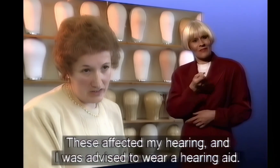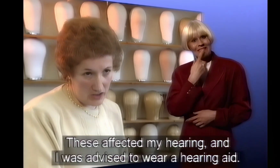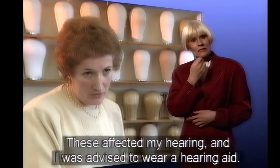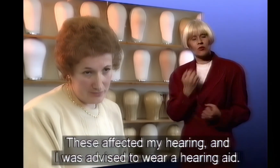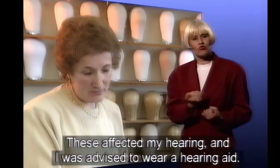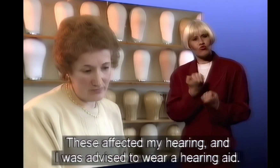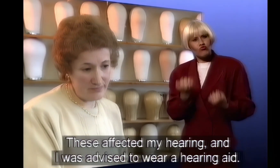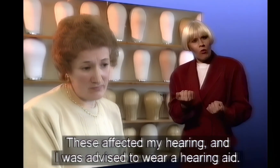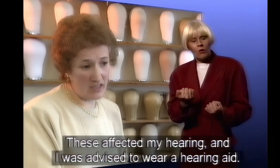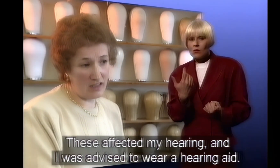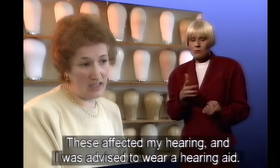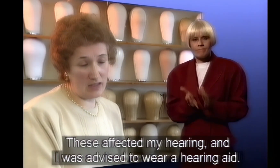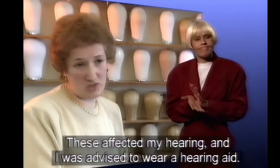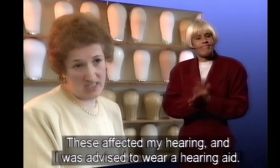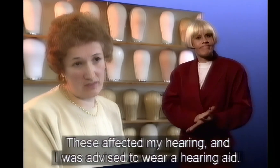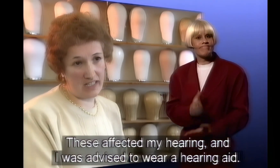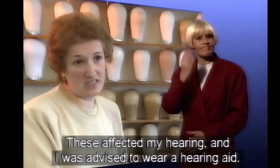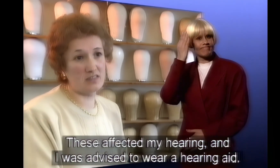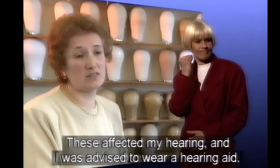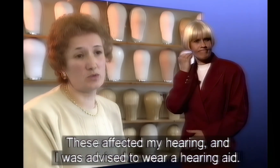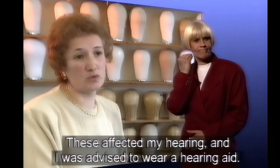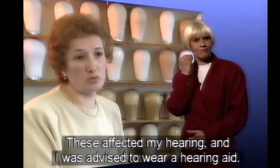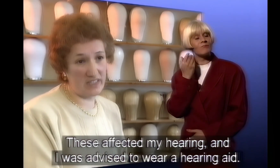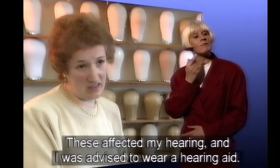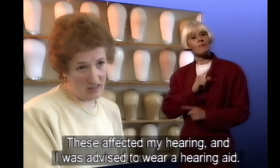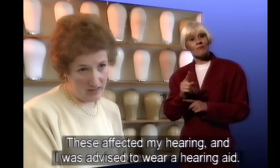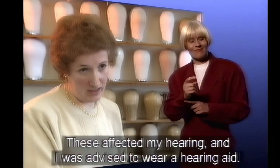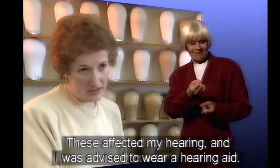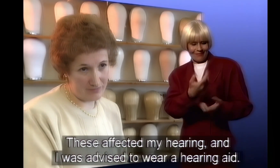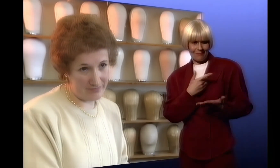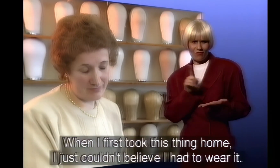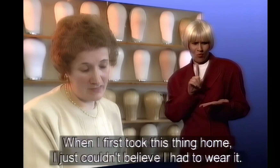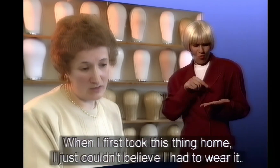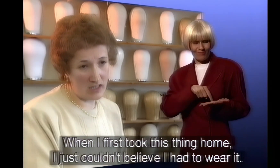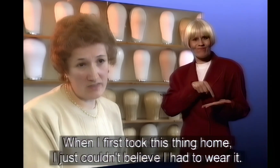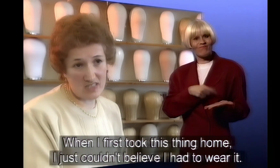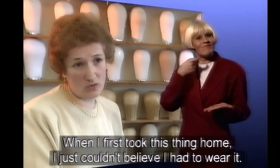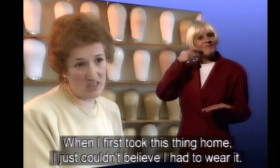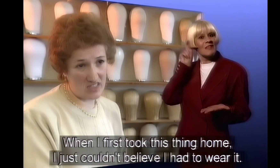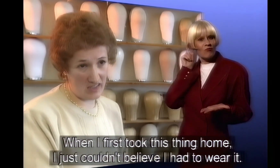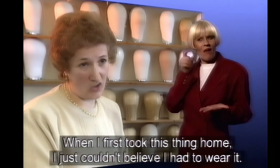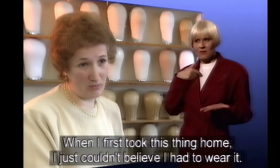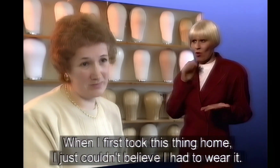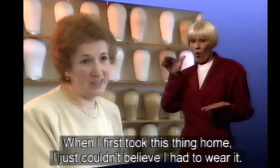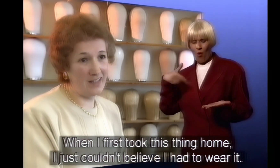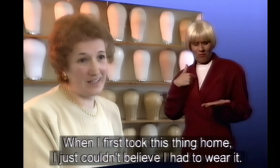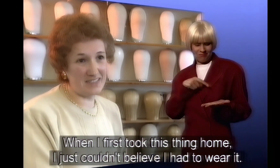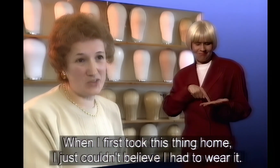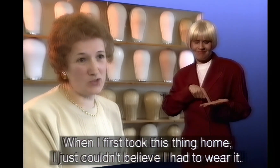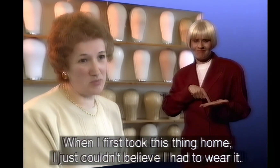nerve. I was then advised to wear a hearing aid. When I first took this thing home, I just could not believe